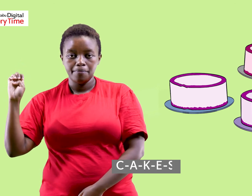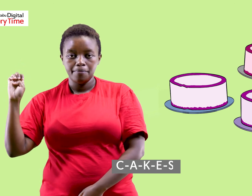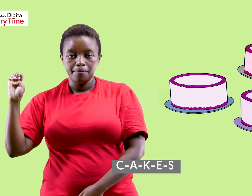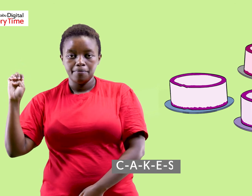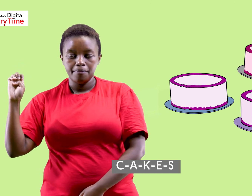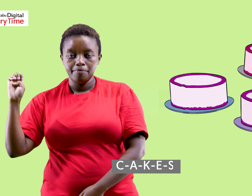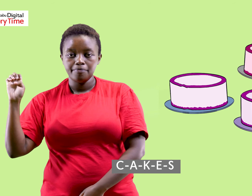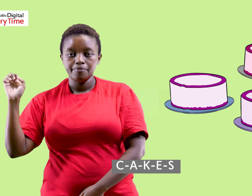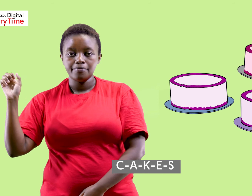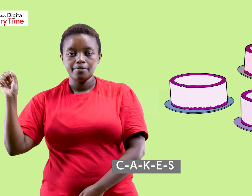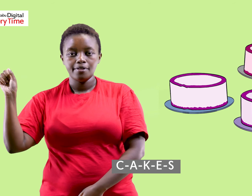E.